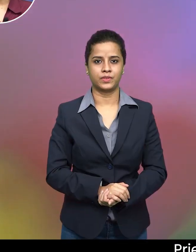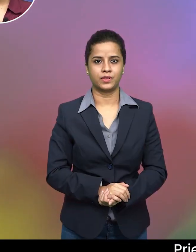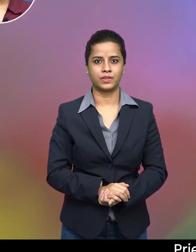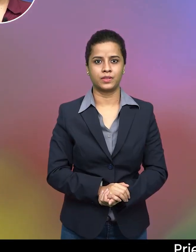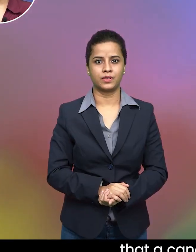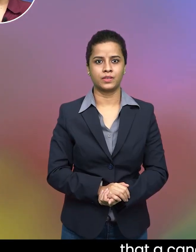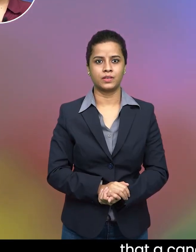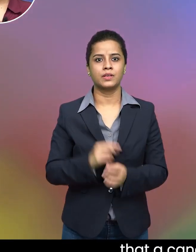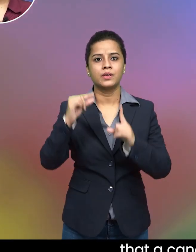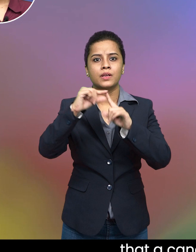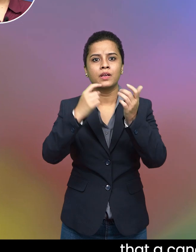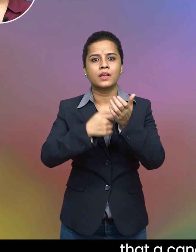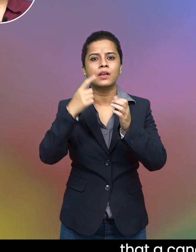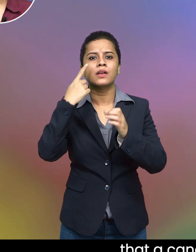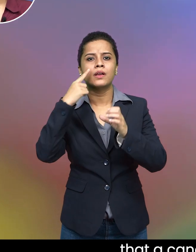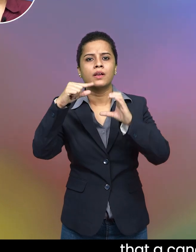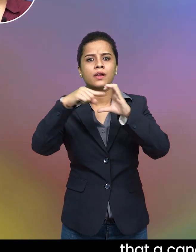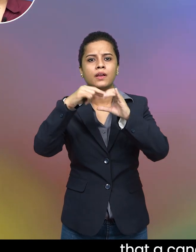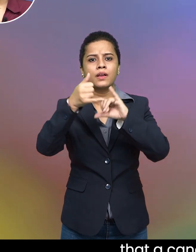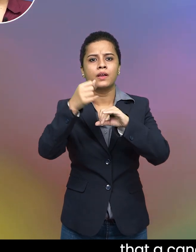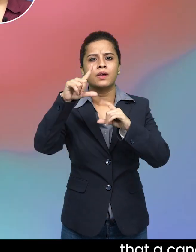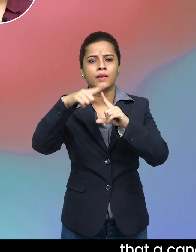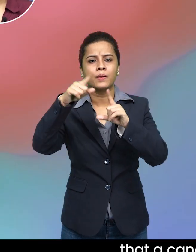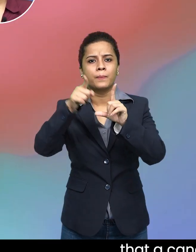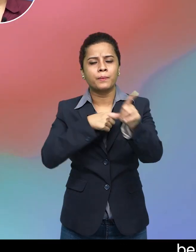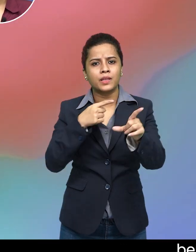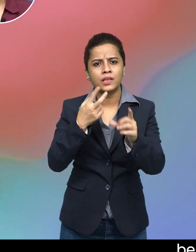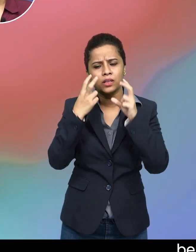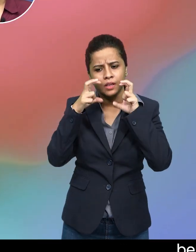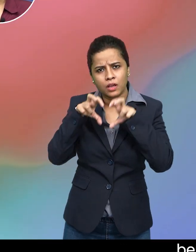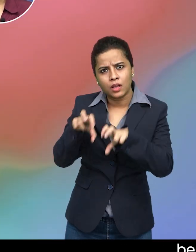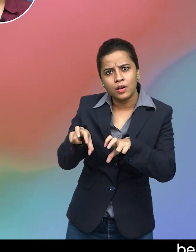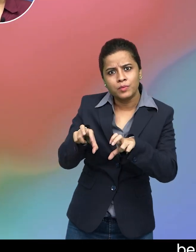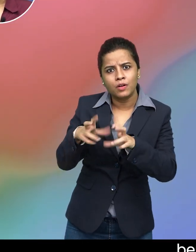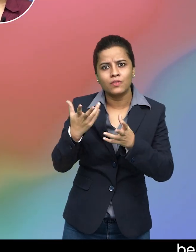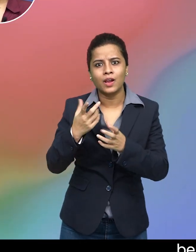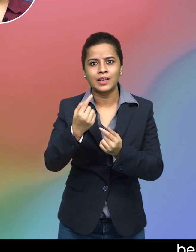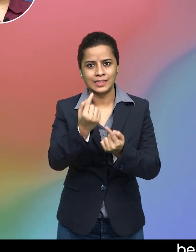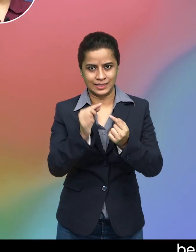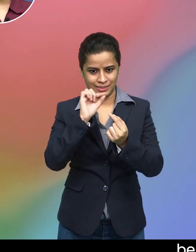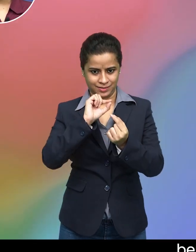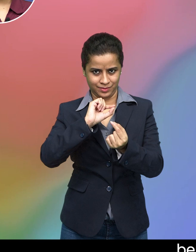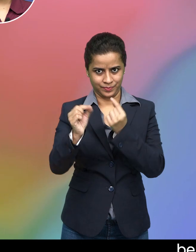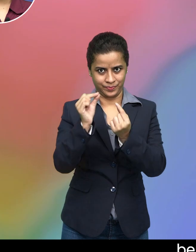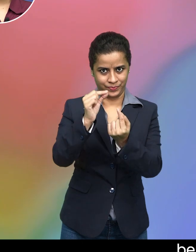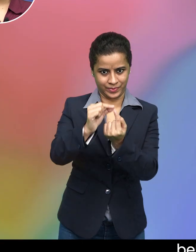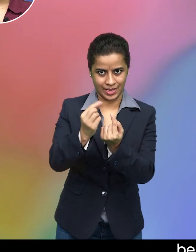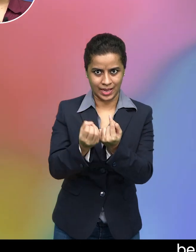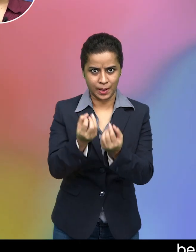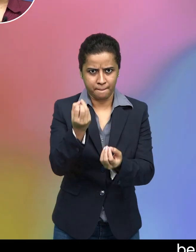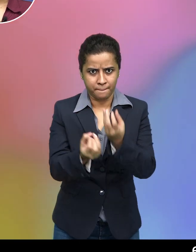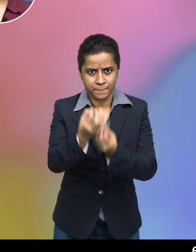Priestley observed that a candle burning in a closed bell jar soon gets